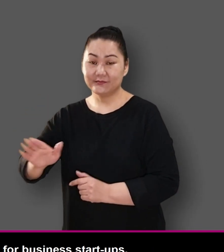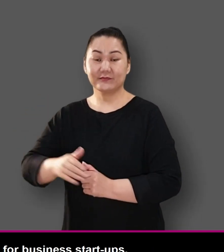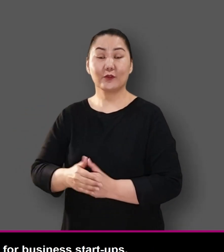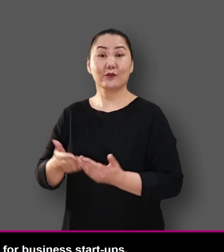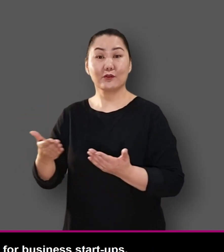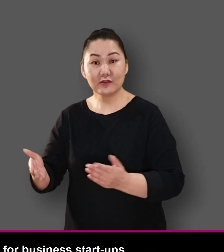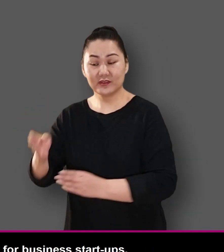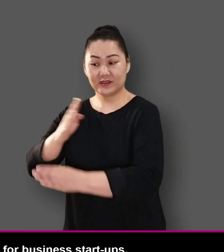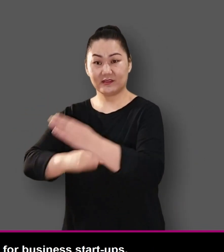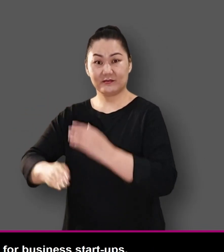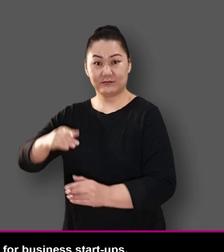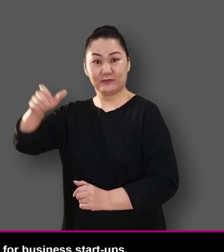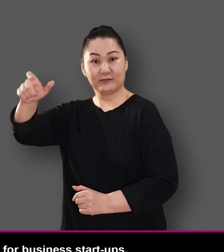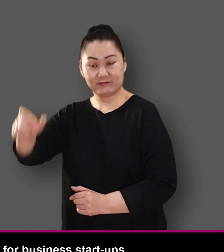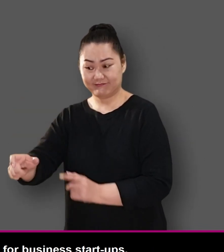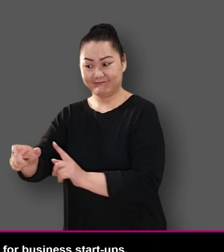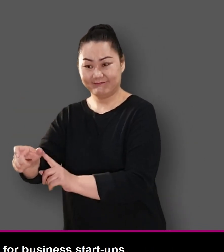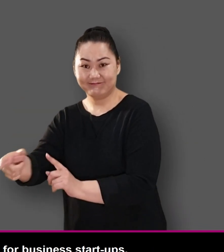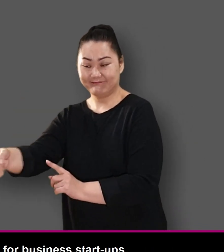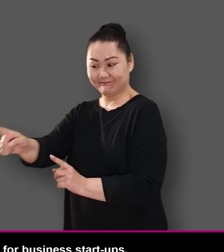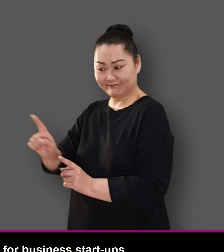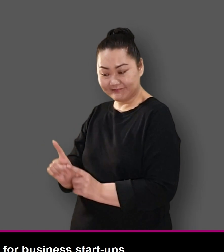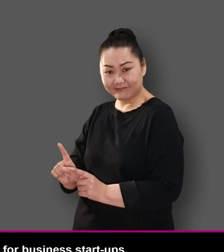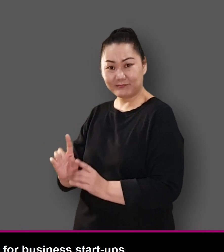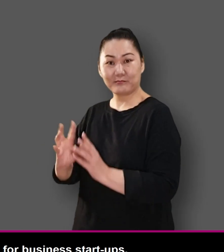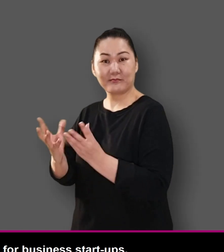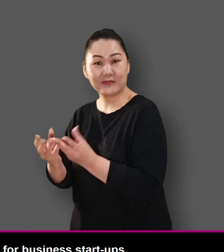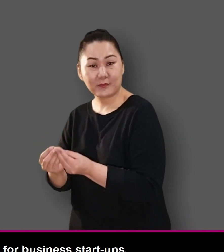or their guardians for business startups.